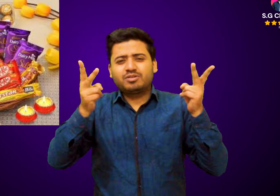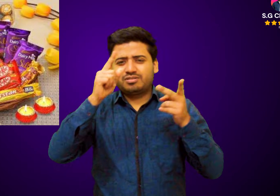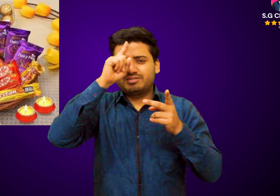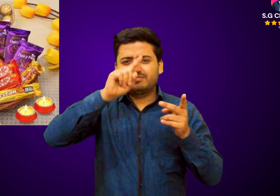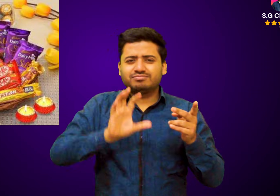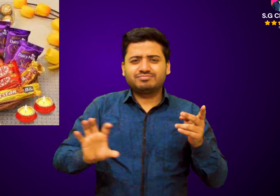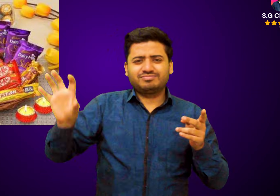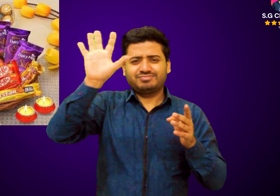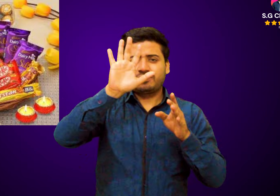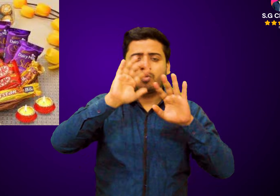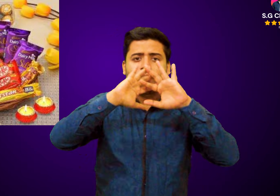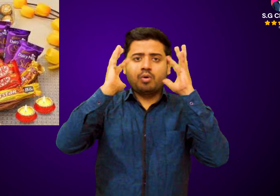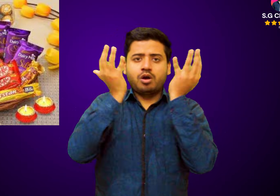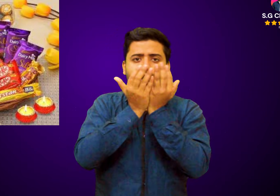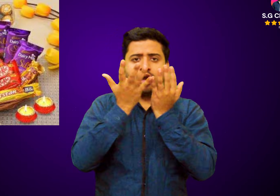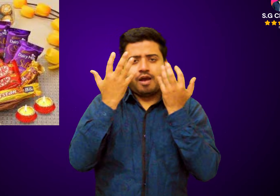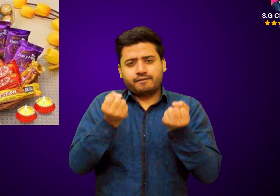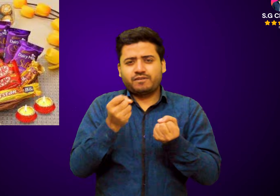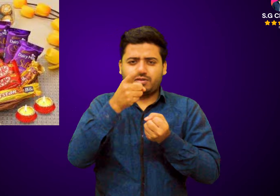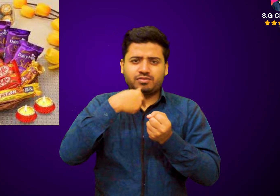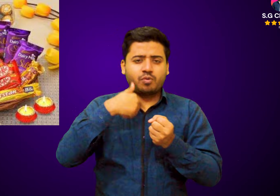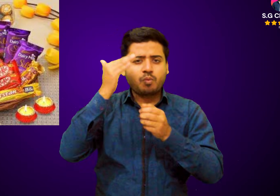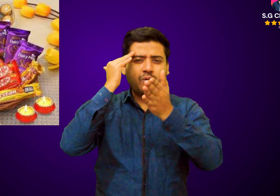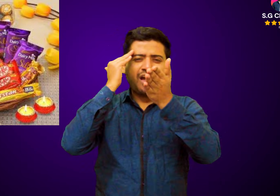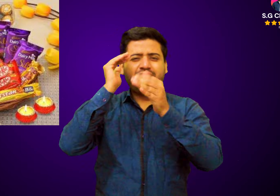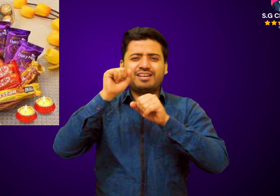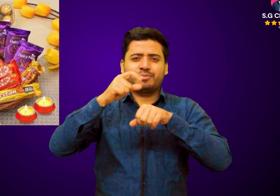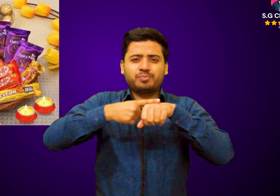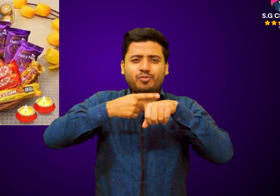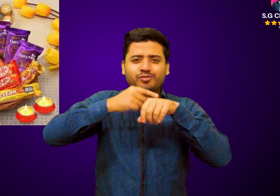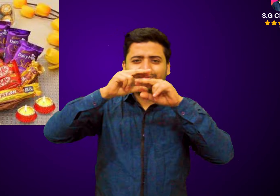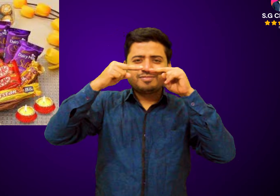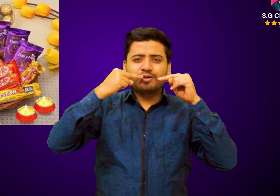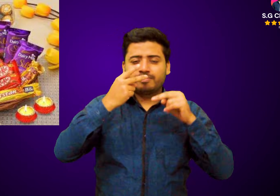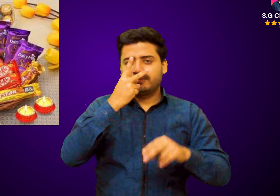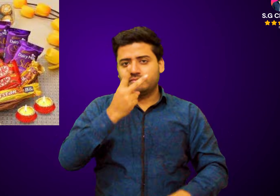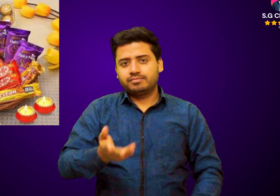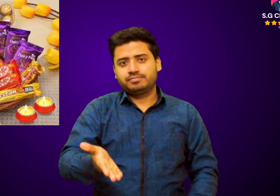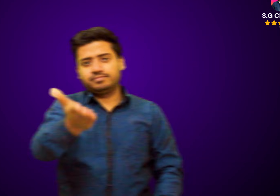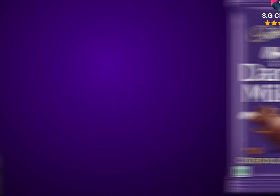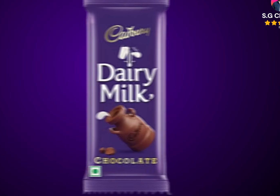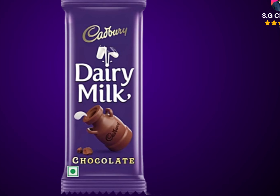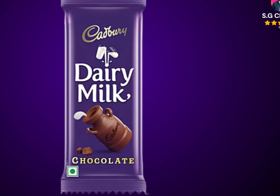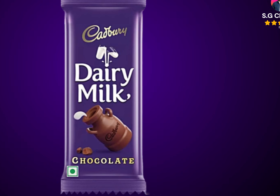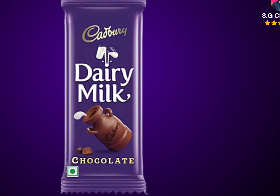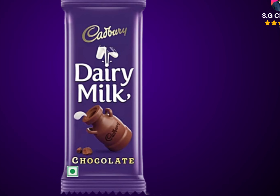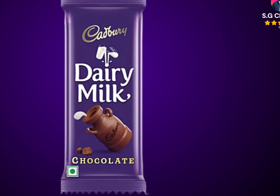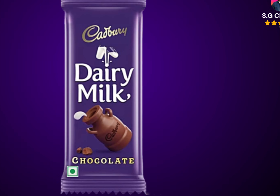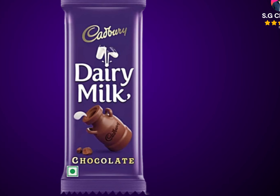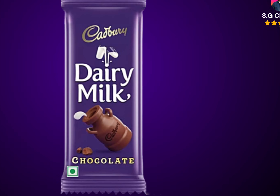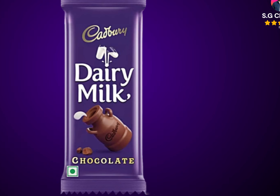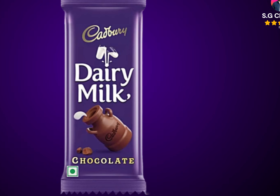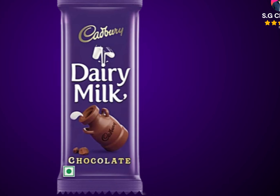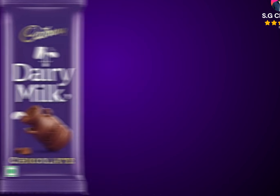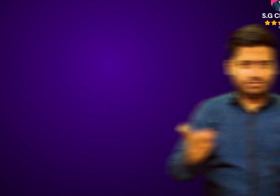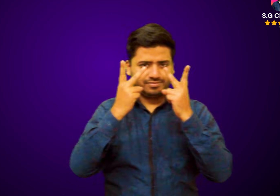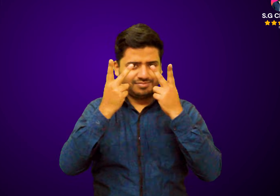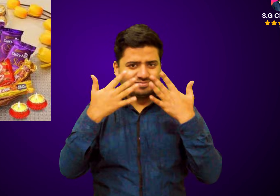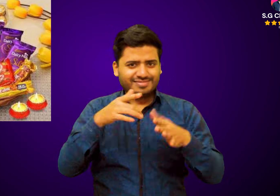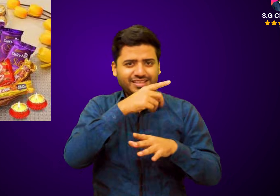regulations, climate, and cost strategies. Key differences: India versus UK. As of 2026, ingredient labels for